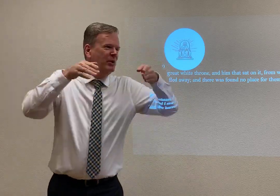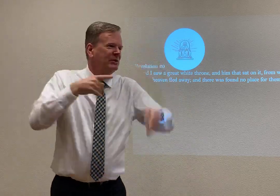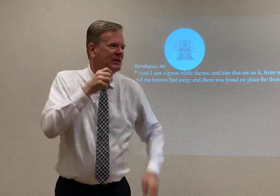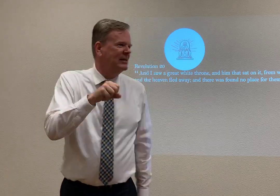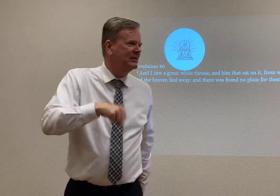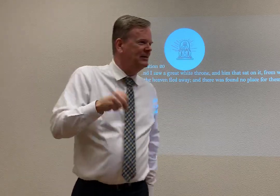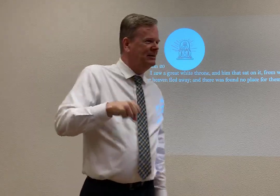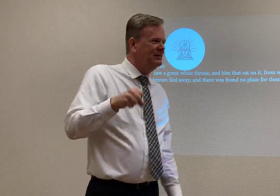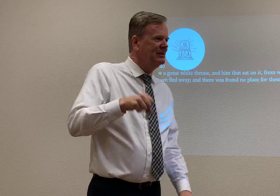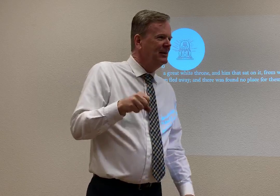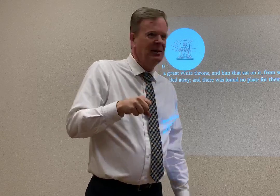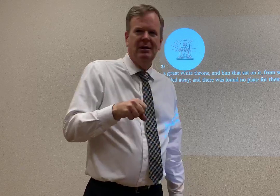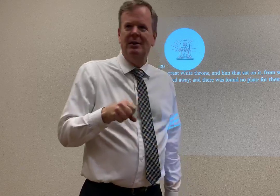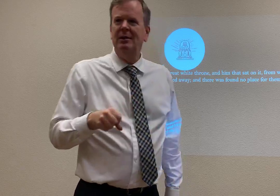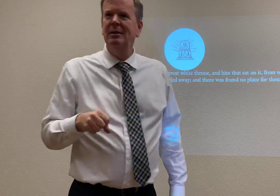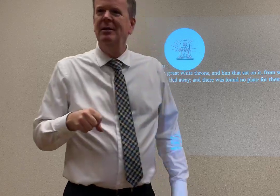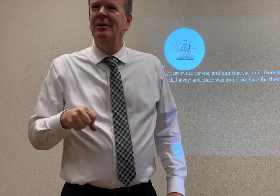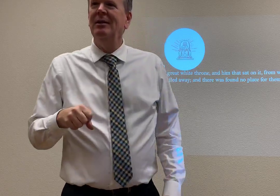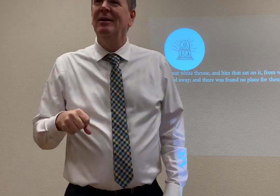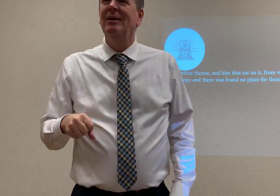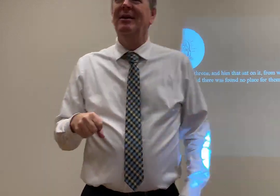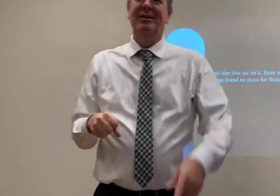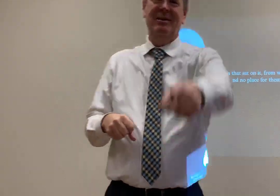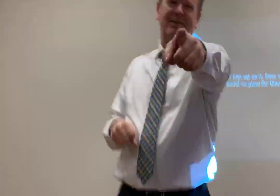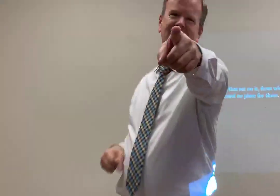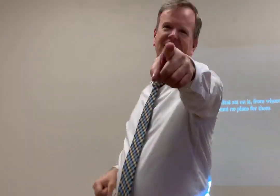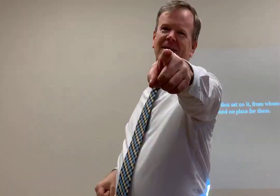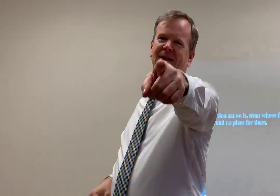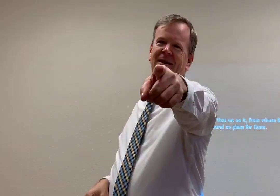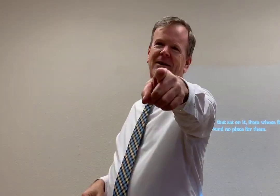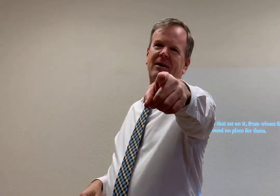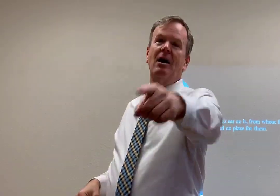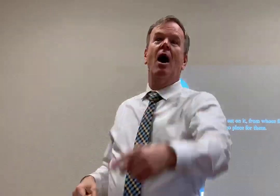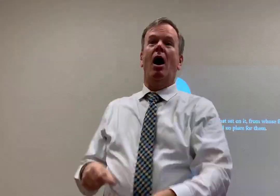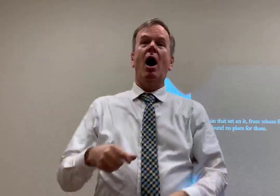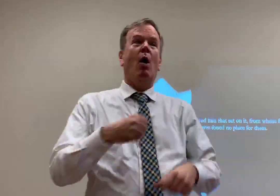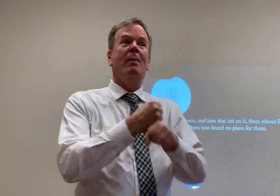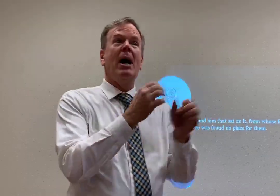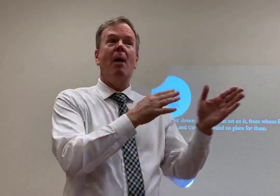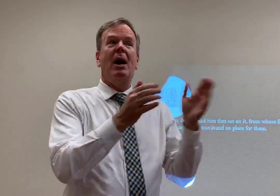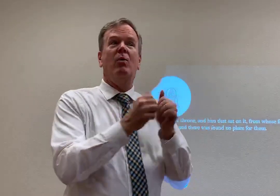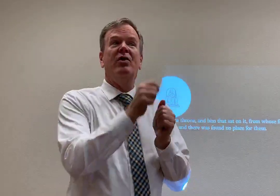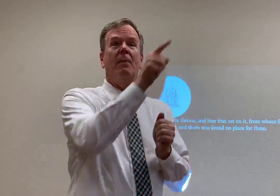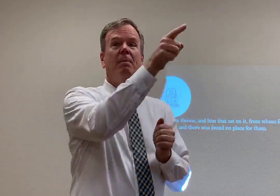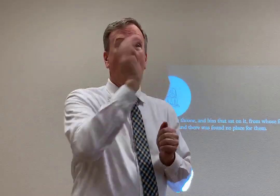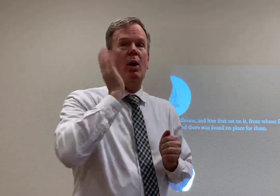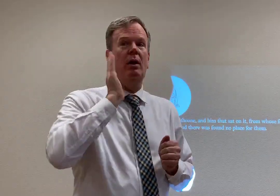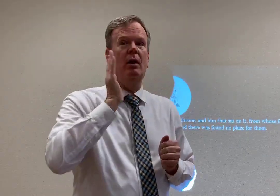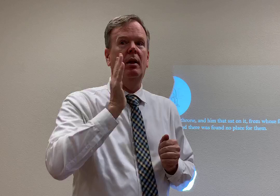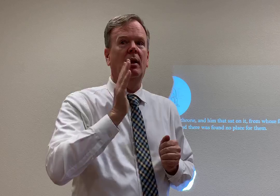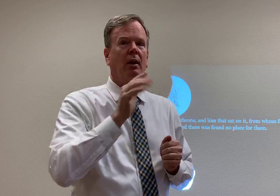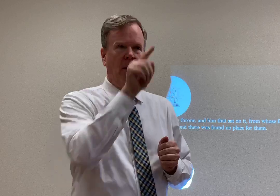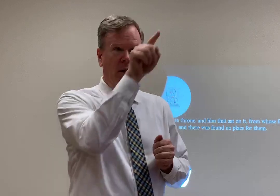week. I asked them. Yes. Brother Jeff. Oh, yes, I plan on making him go to Yasu.